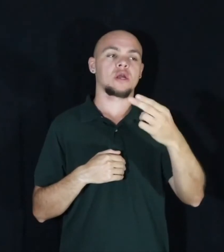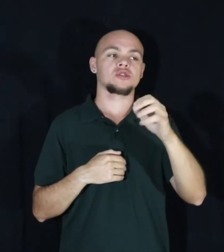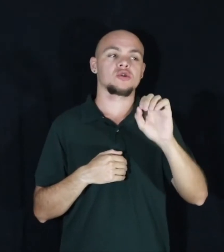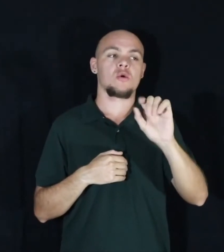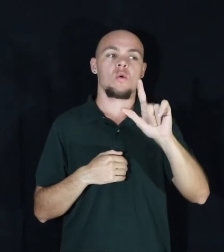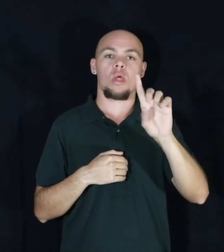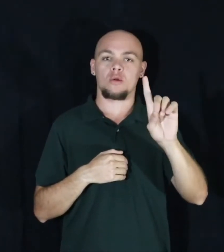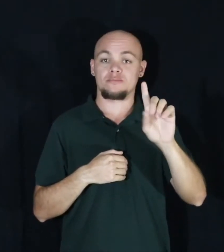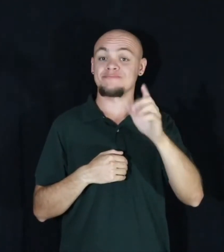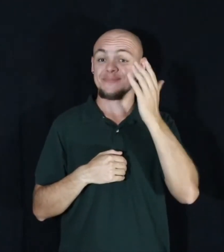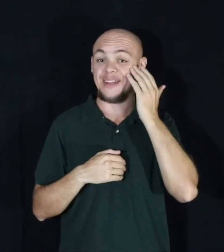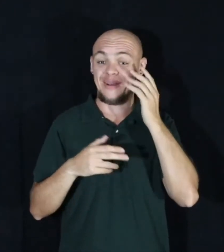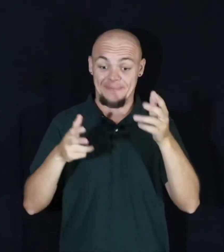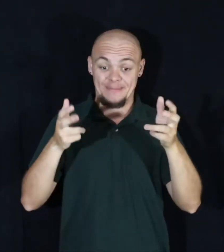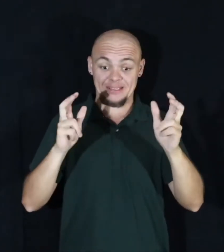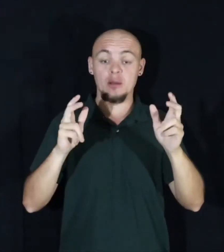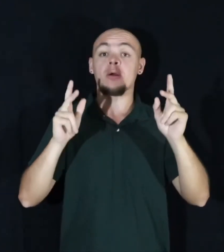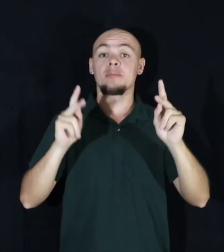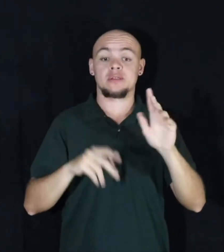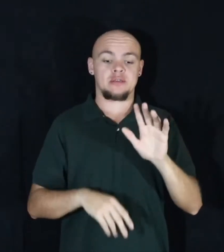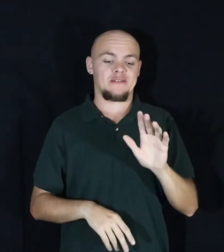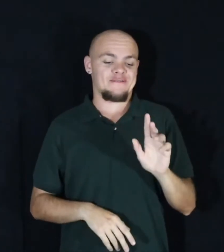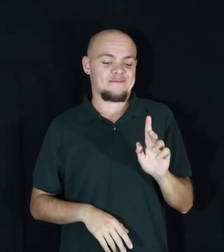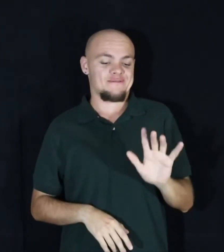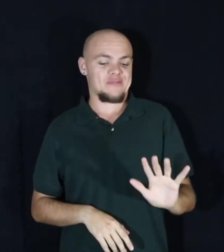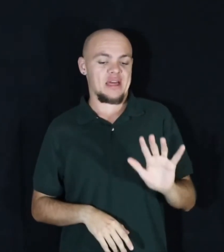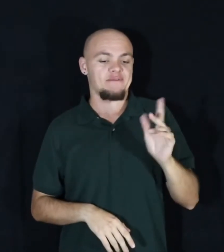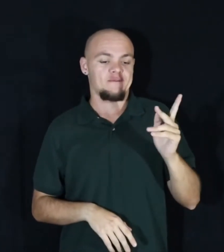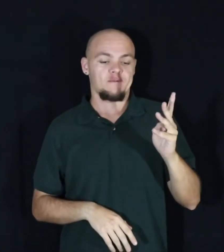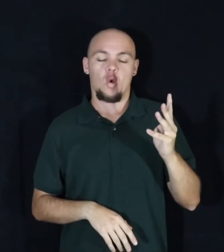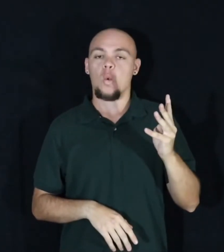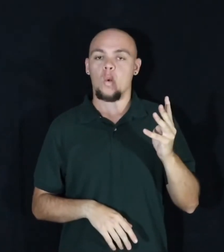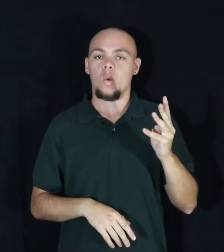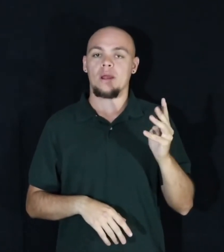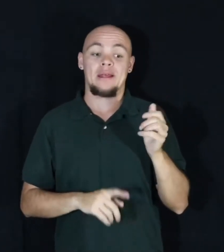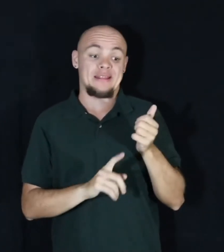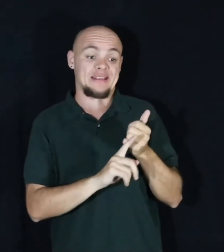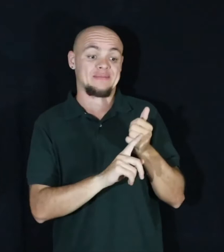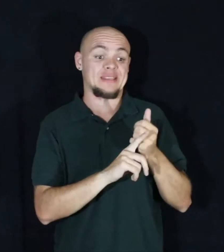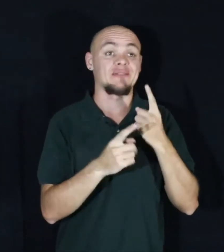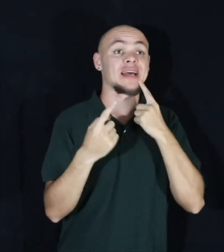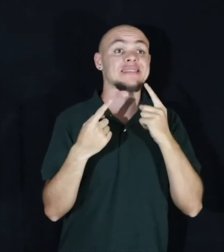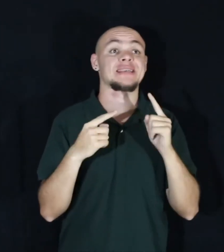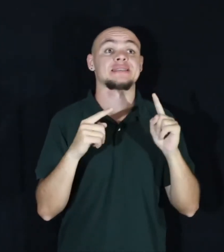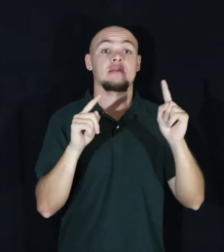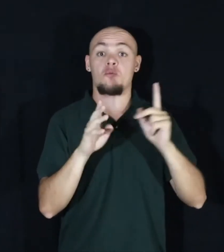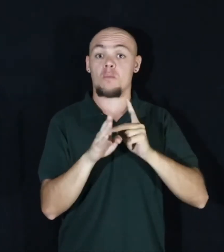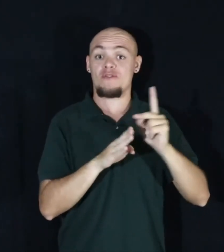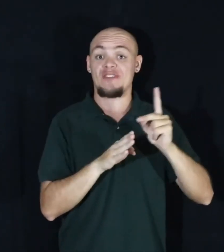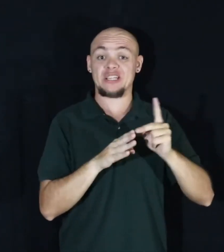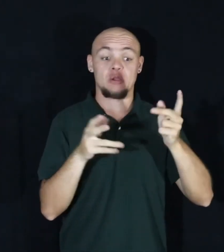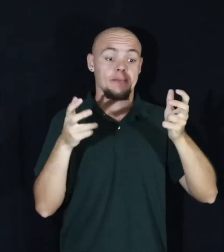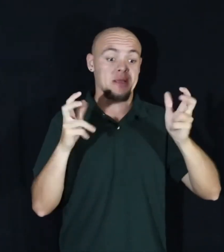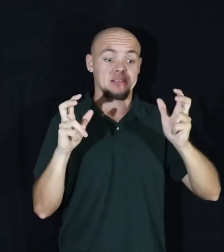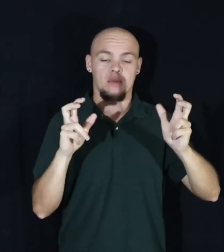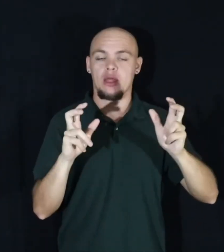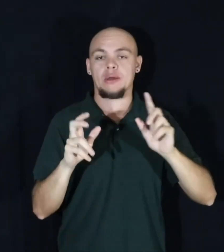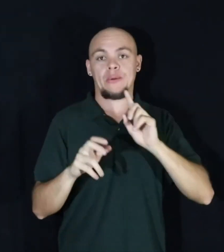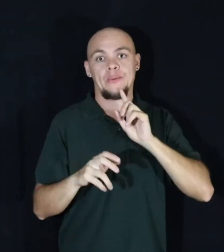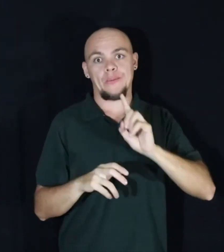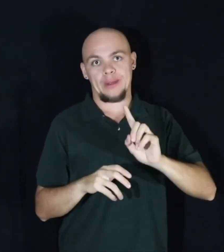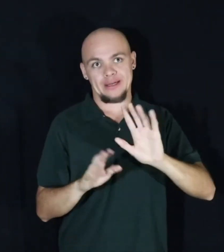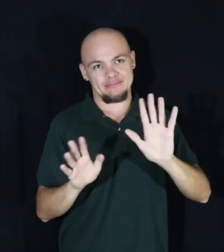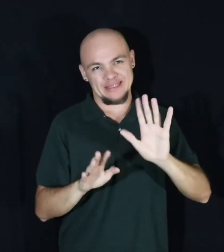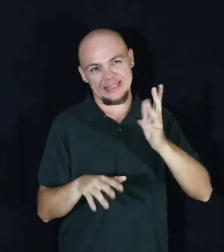basketball. A person that is 5'4" cannot expect to be extremely successful in professional basketball, realistically